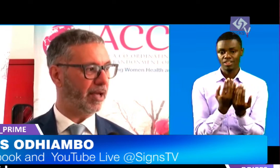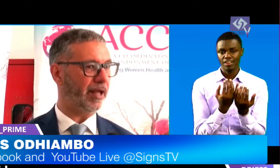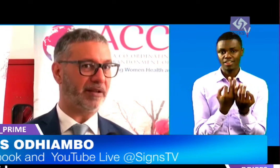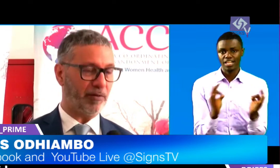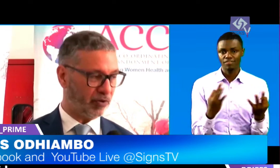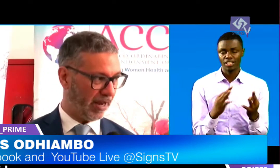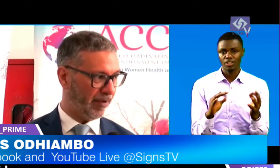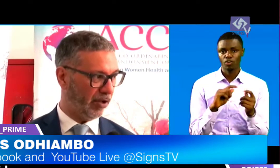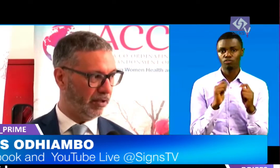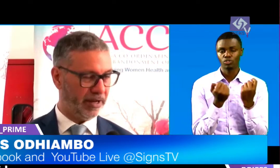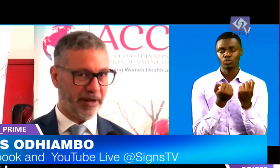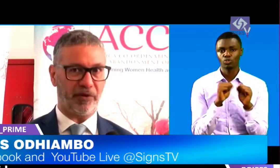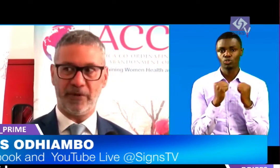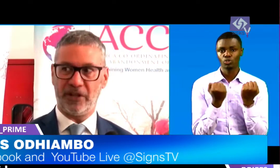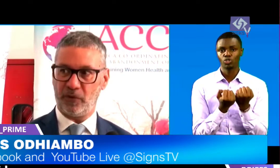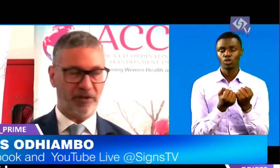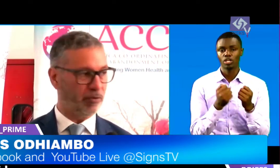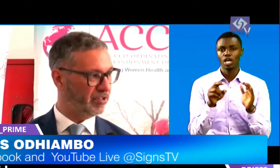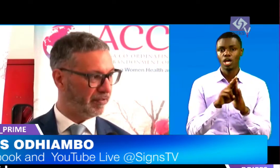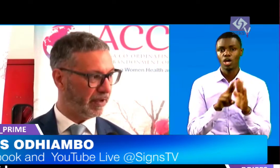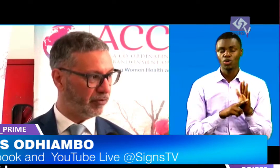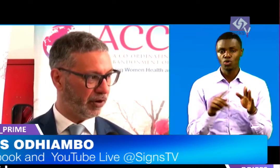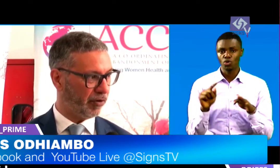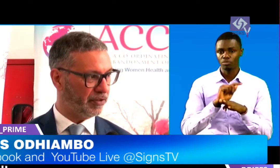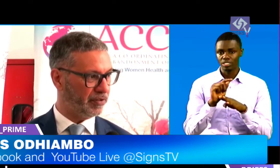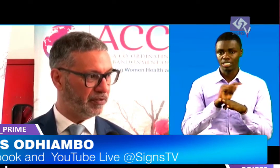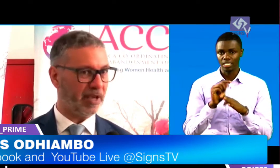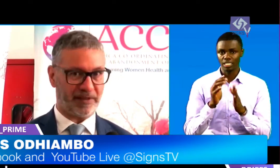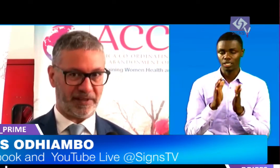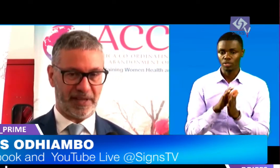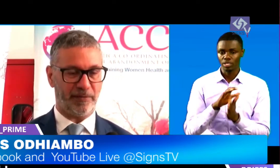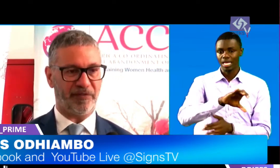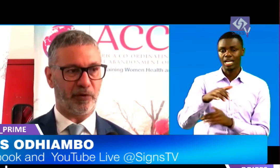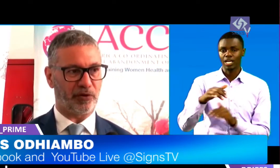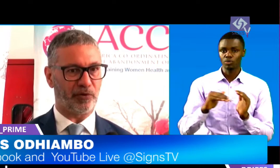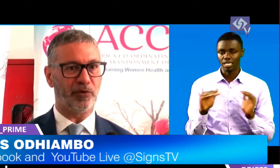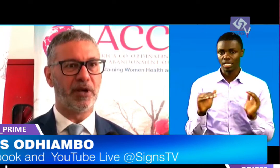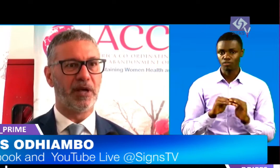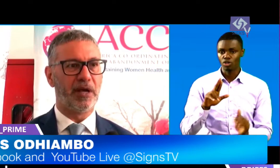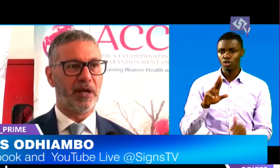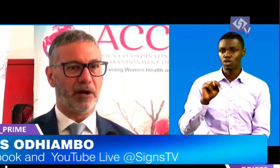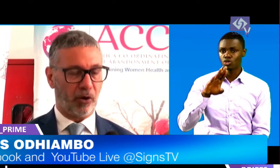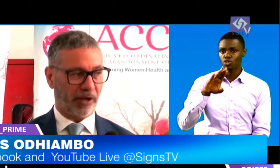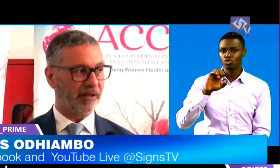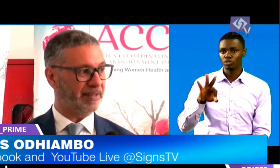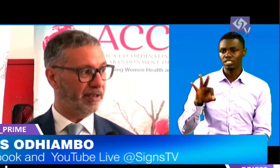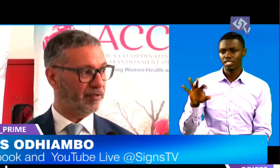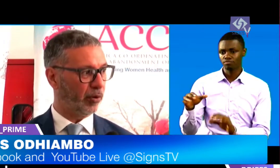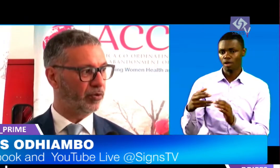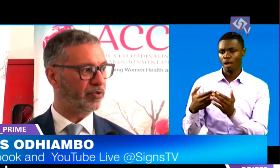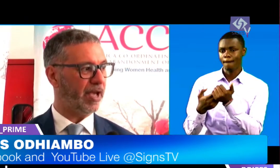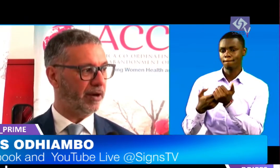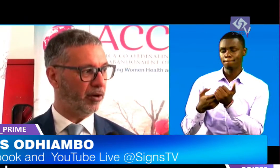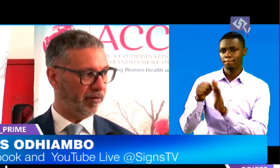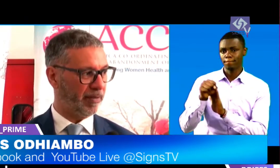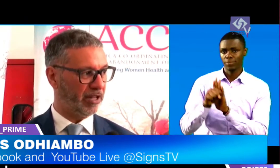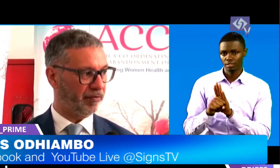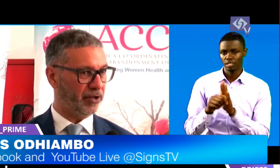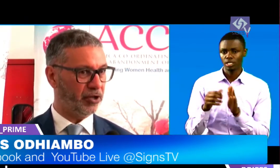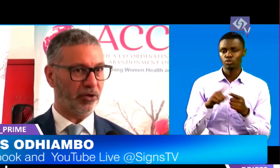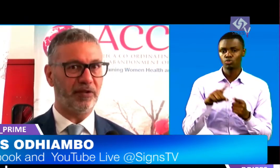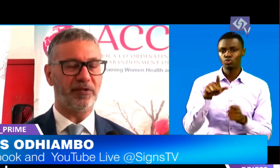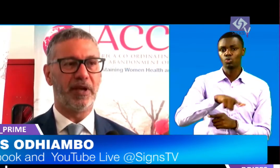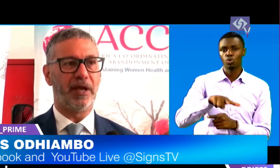training at country level in agreement with UNICEF country offices, as I said before, to local CSOs and